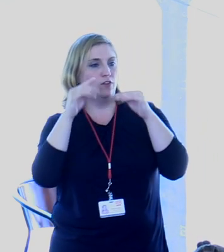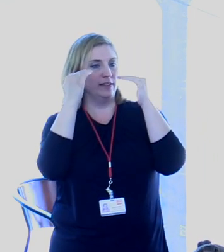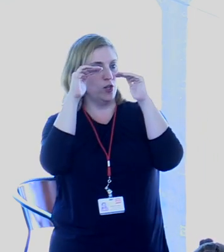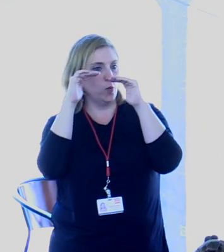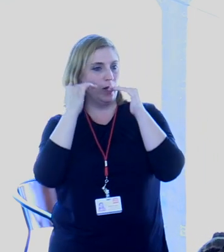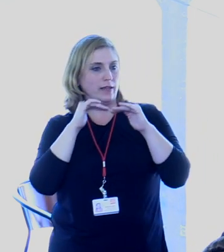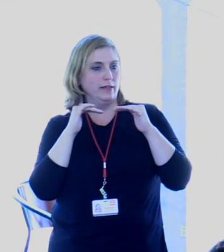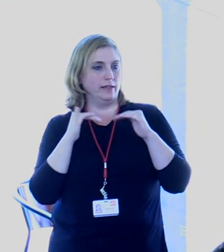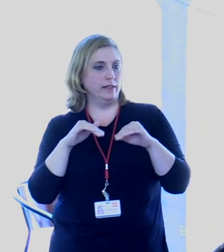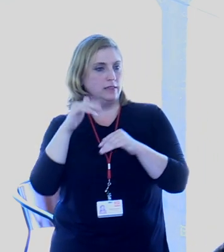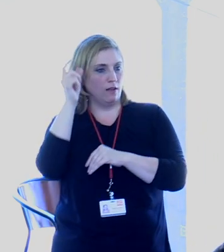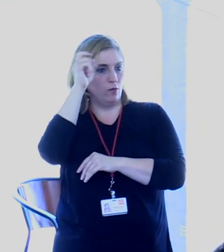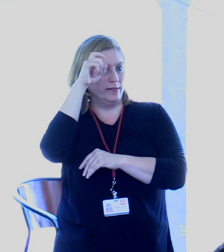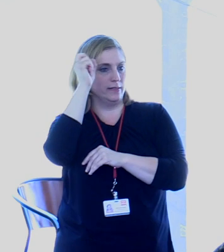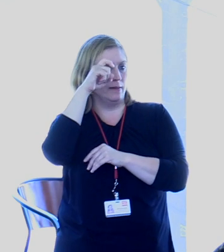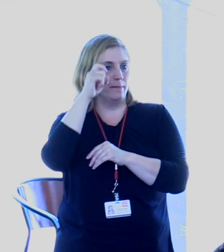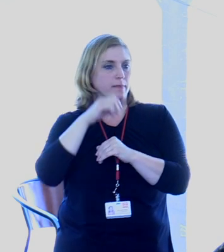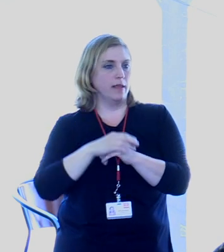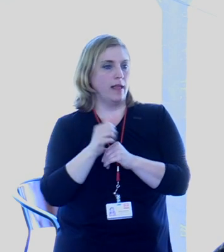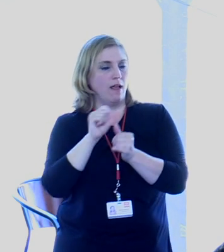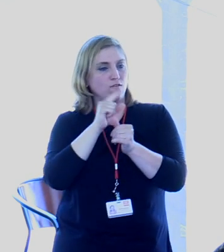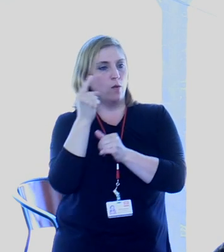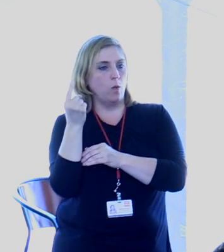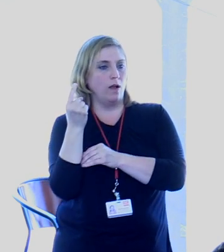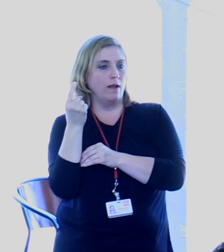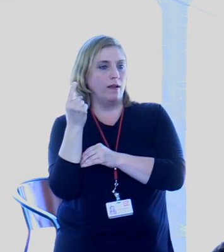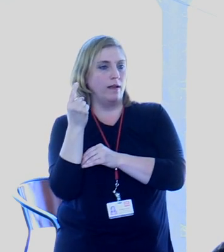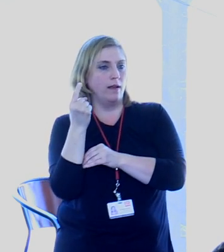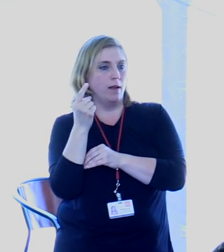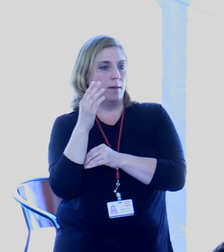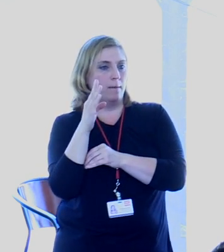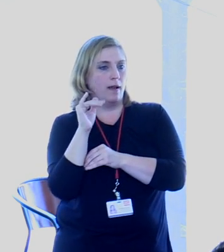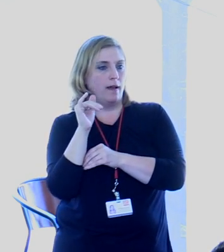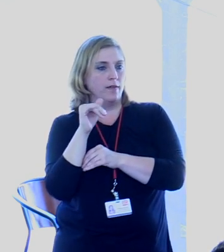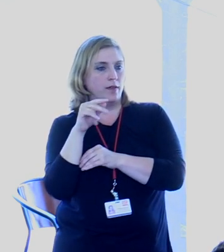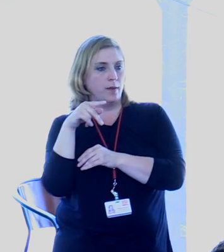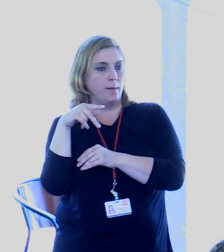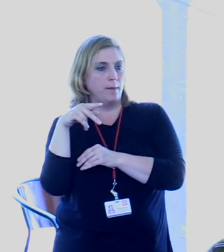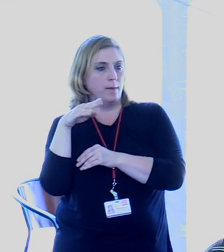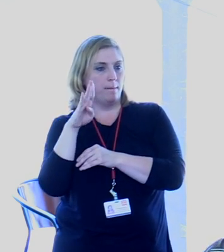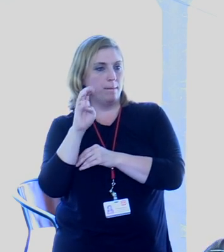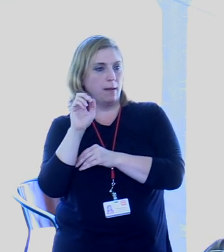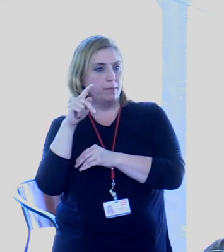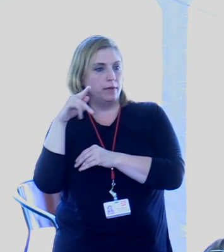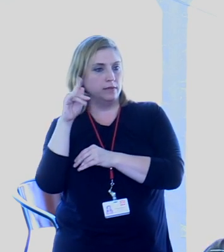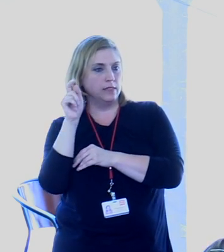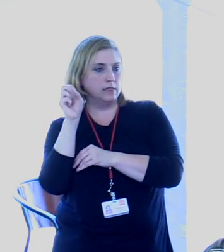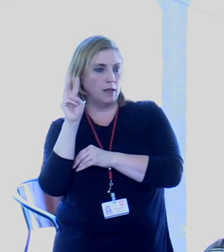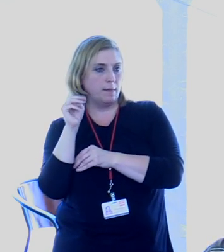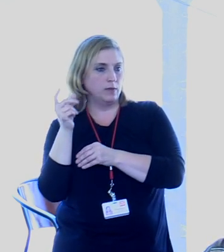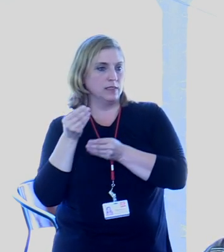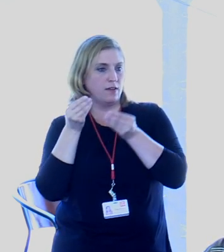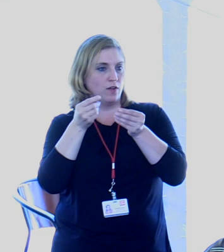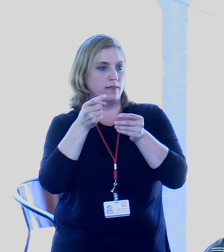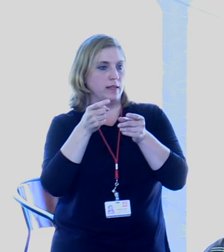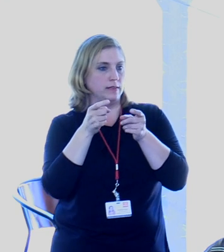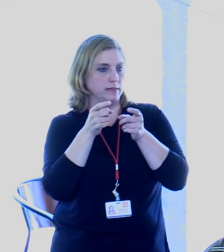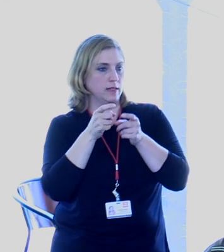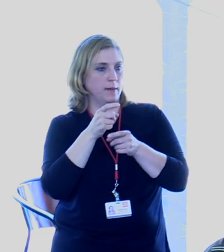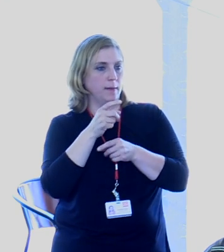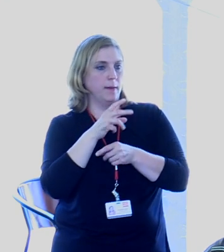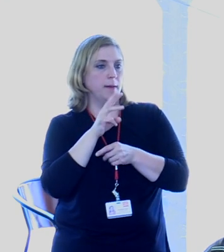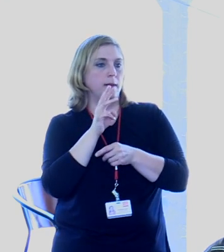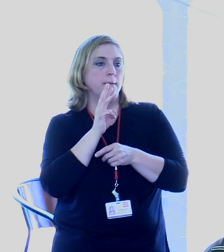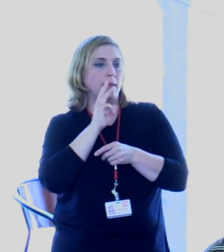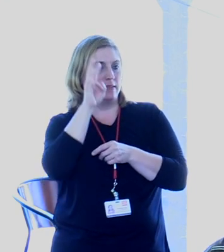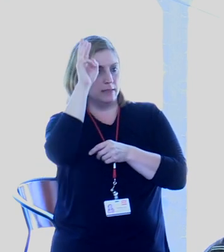of wisdom then, and everyone by their baptism has been given this gift. Everyone has this,